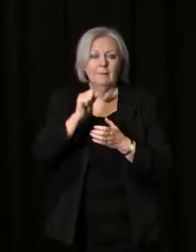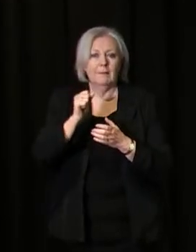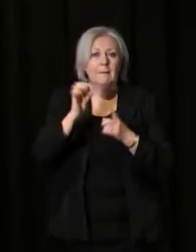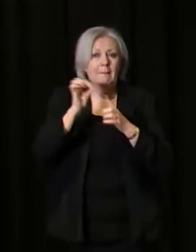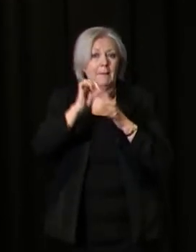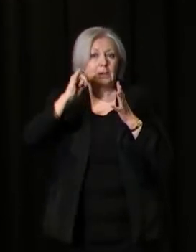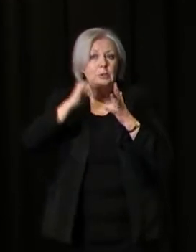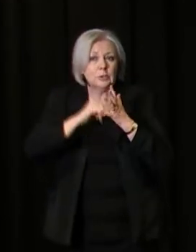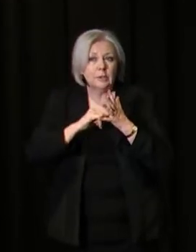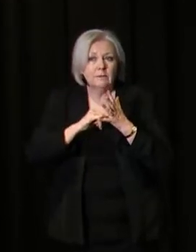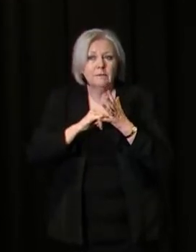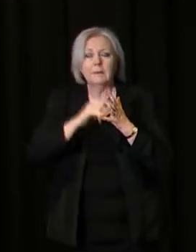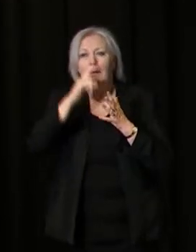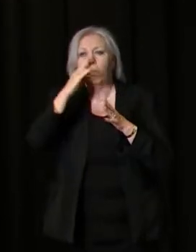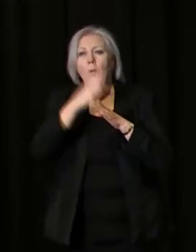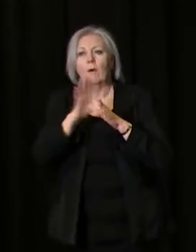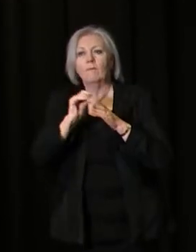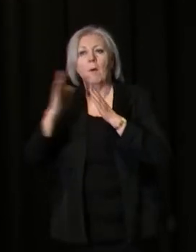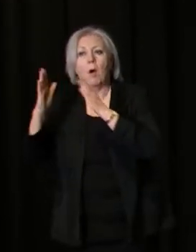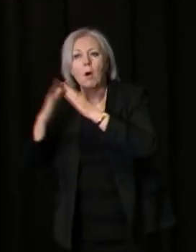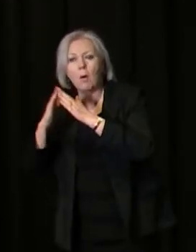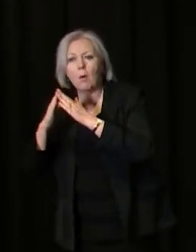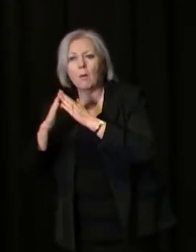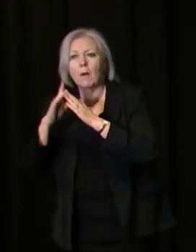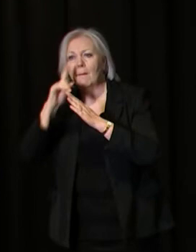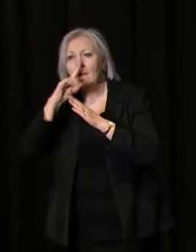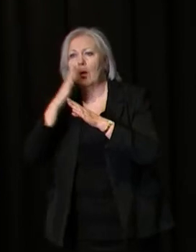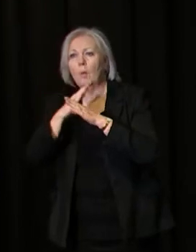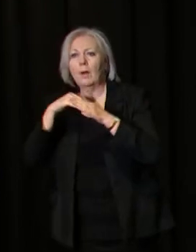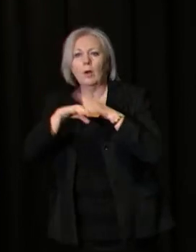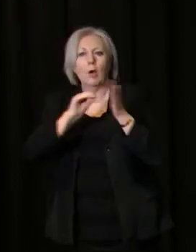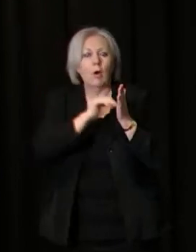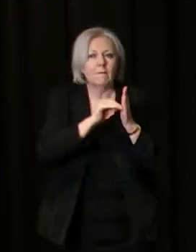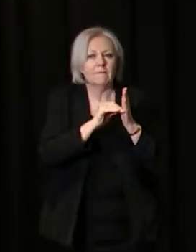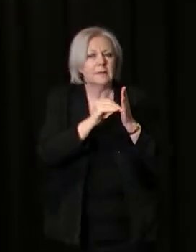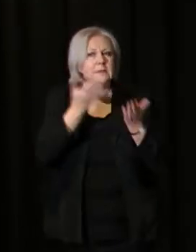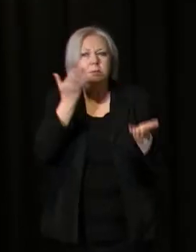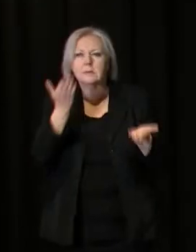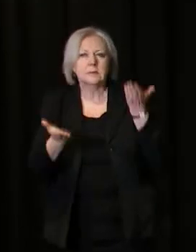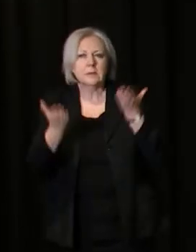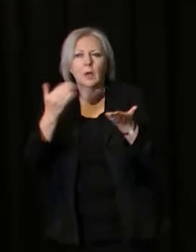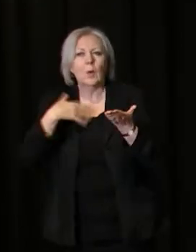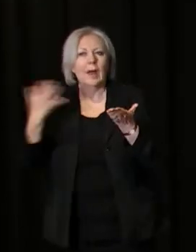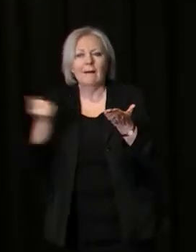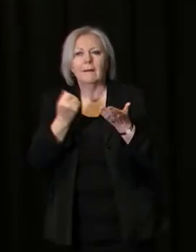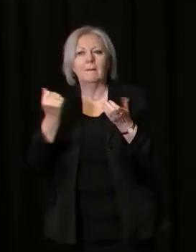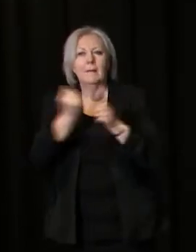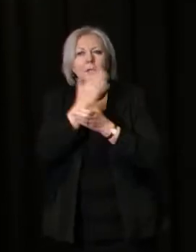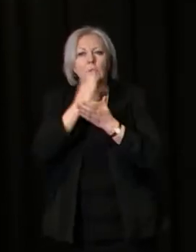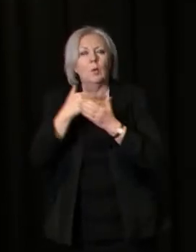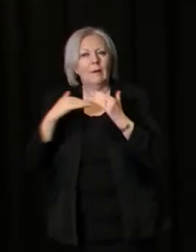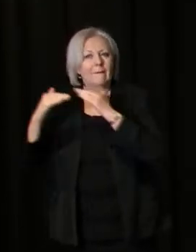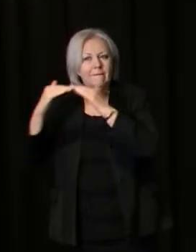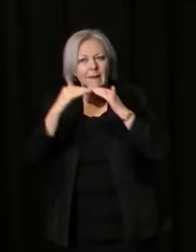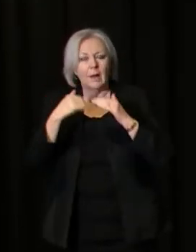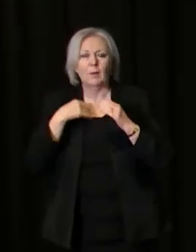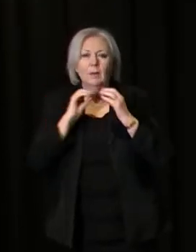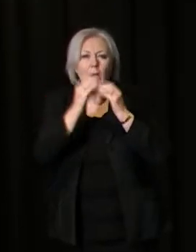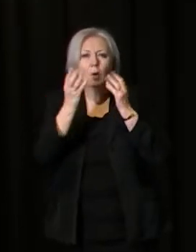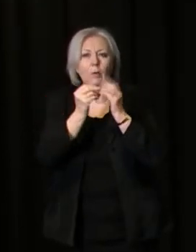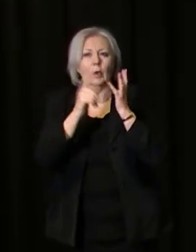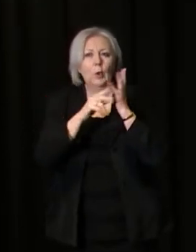our work from home, work from the office policy will be. So that's got to be done fairly, got to be done appropriately, and there's engagement with unions and staff,